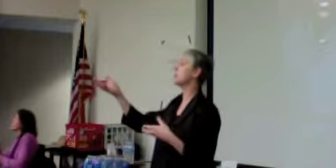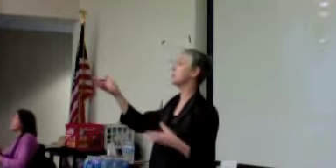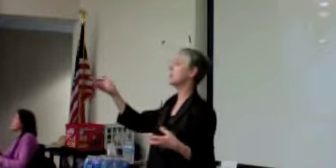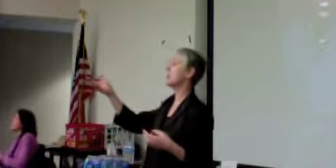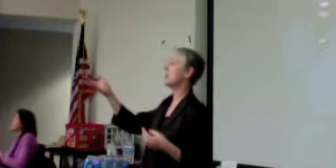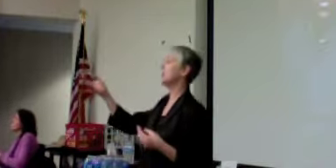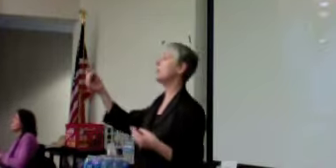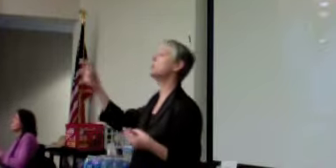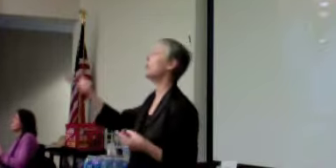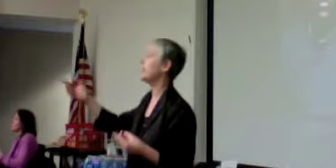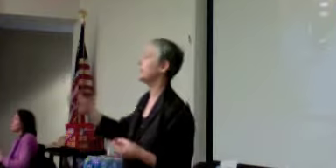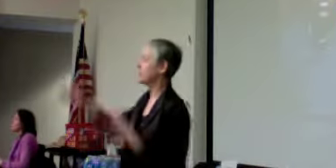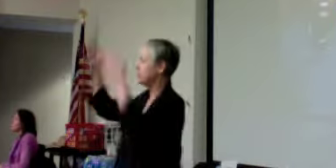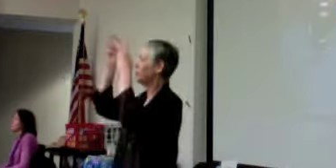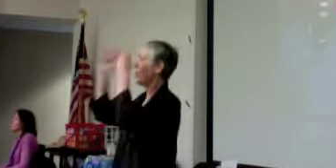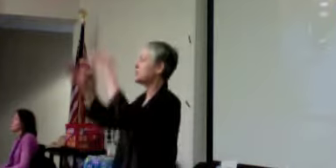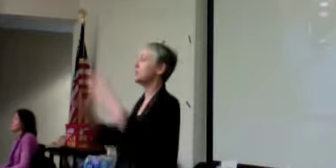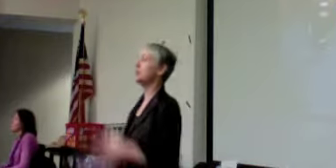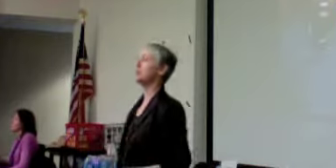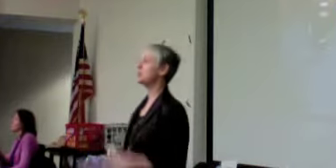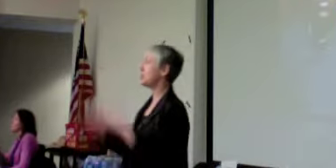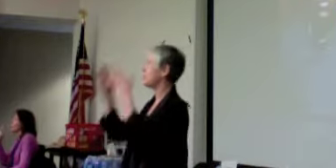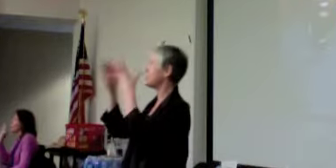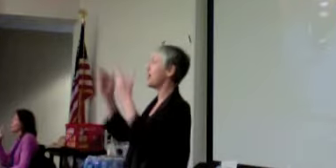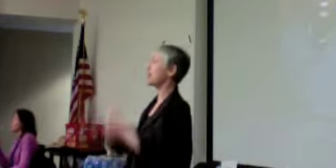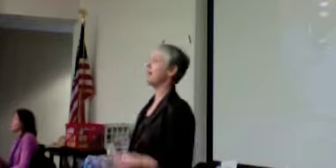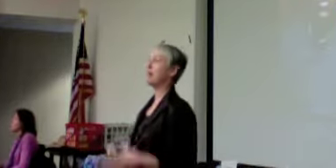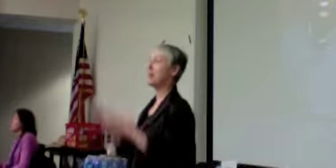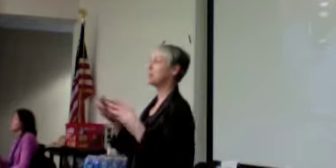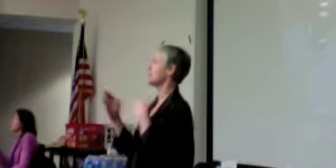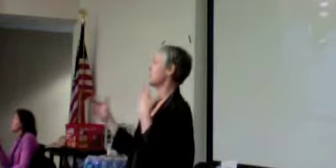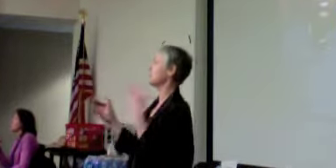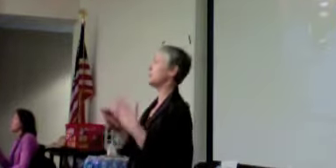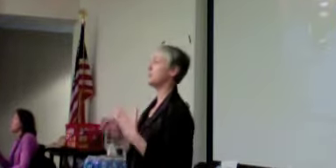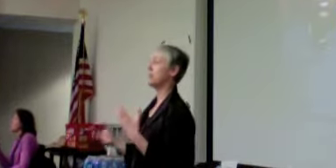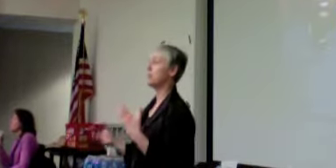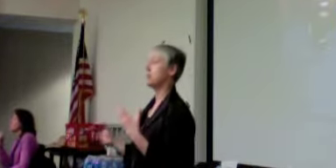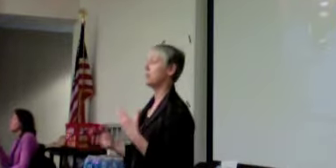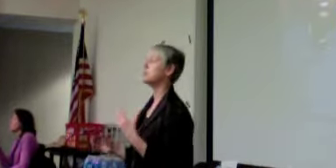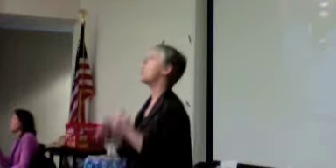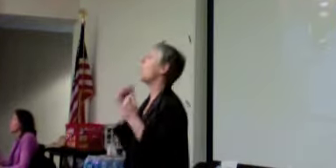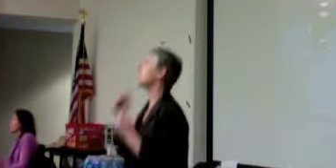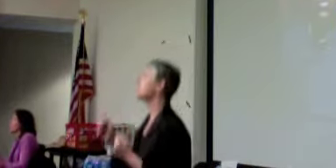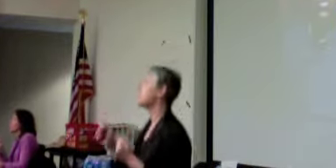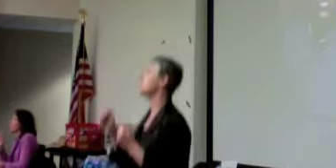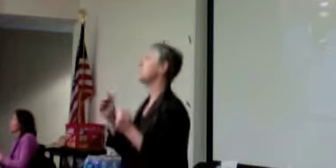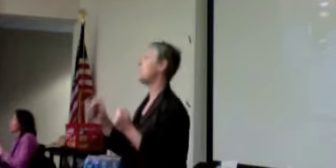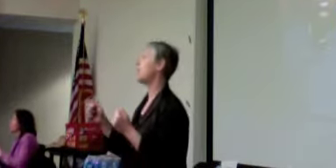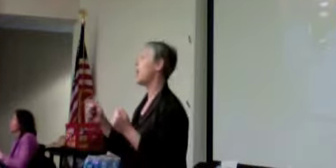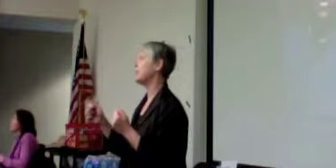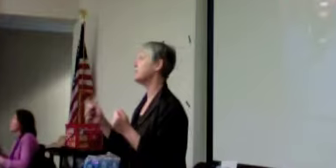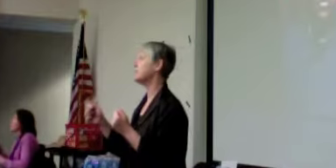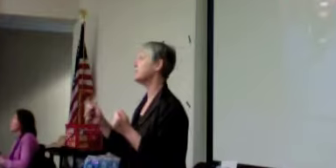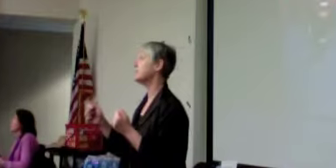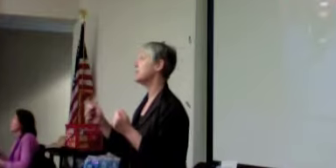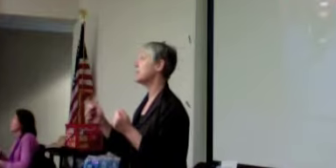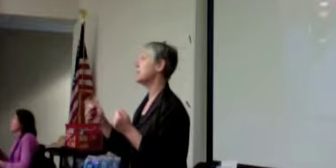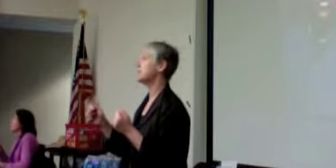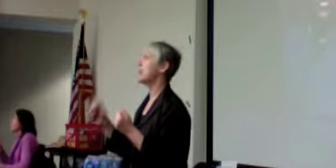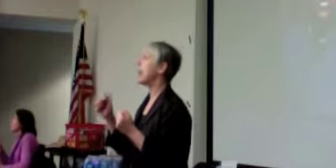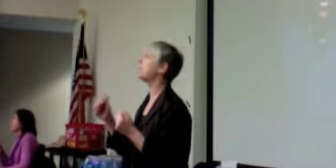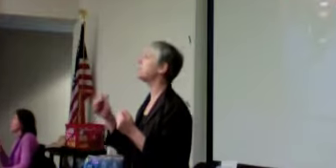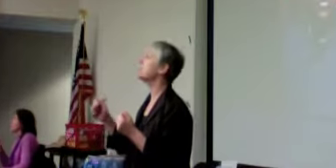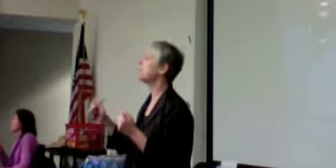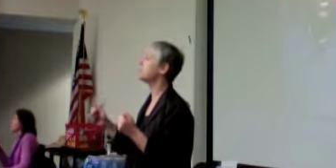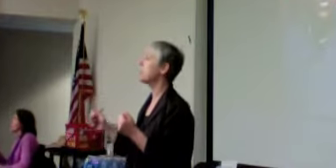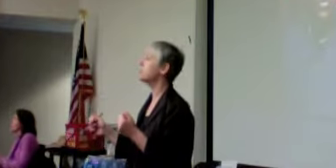guy. I mean, that would be great. You watch these things and you see whether they talk about how they were the same or different than everybody else. One of the things I think you may find is